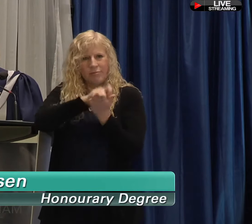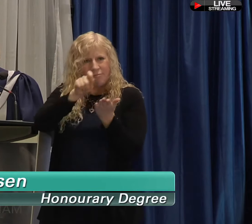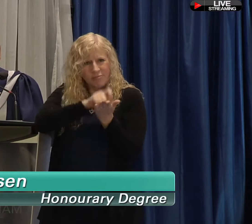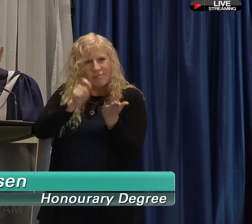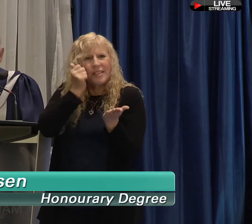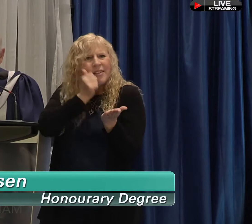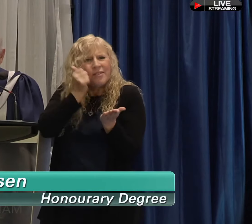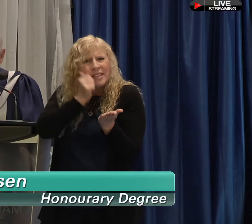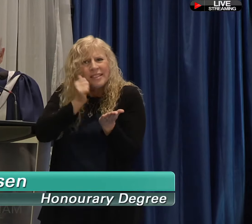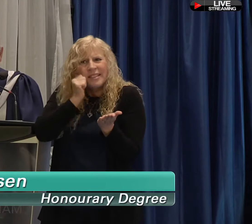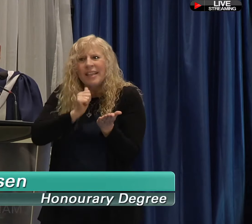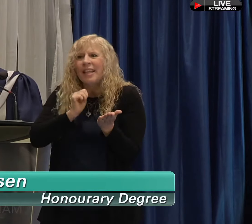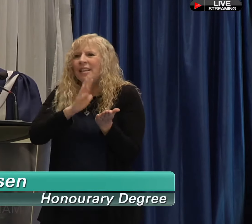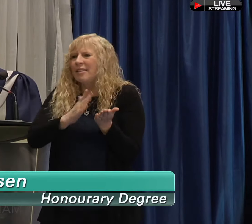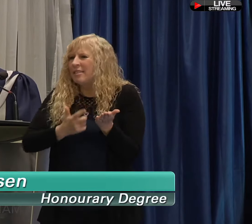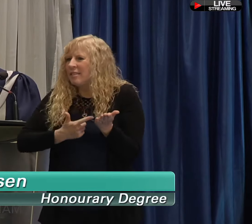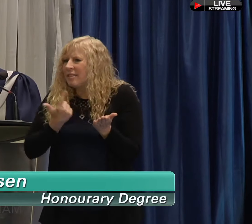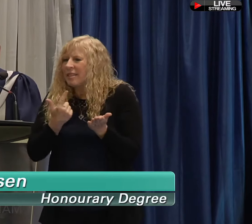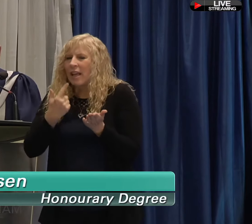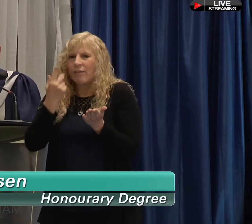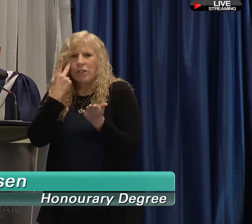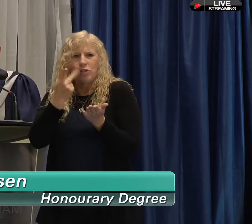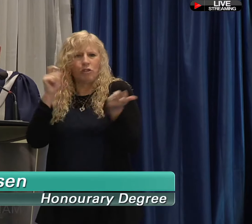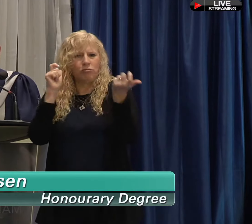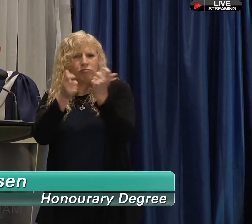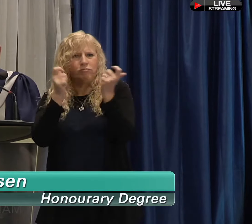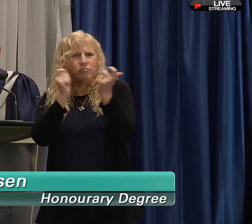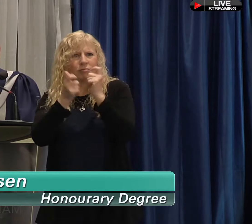of his life and the swift changes that took place.